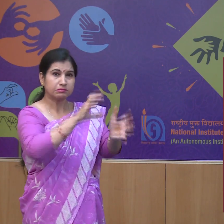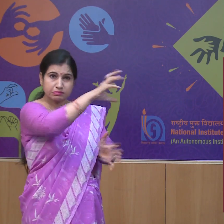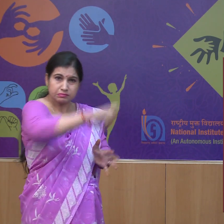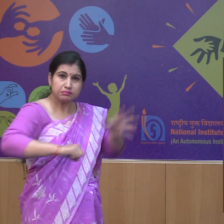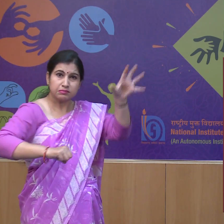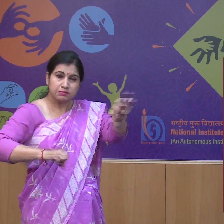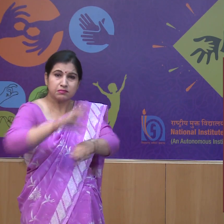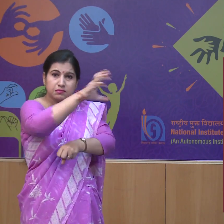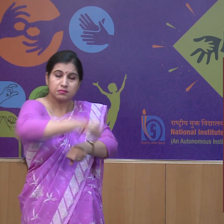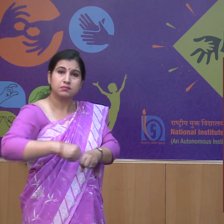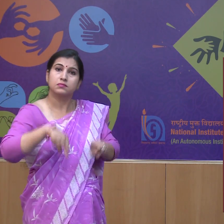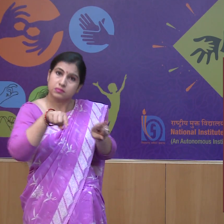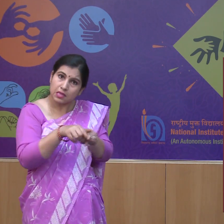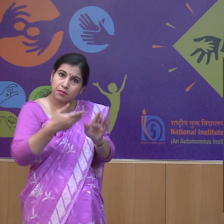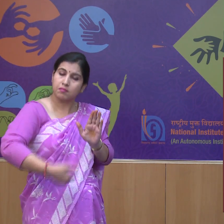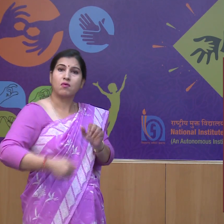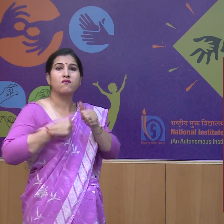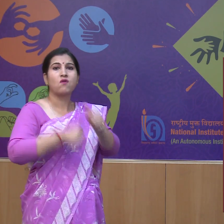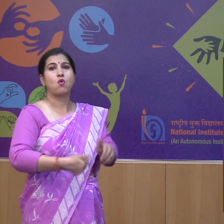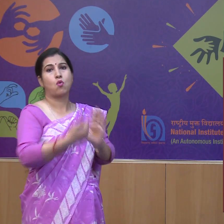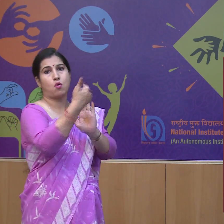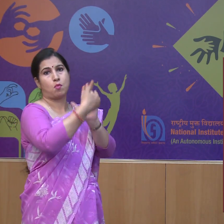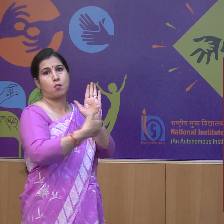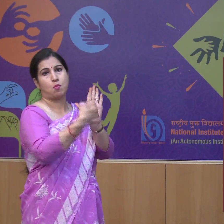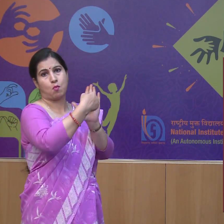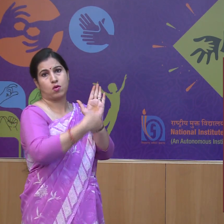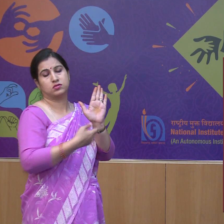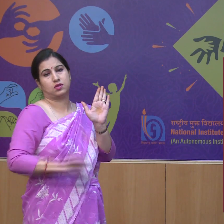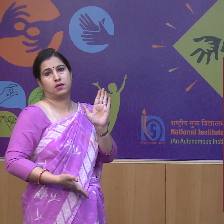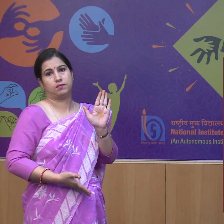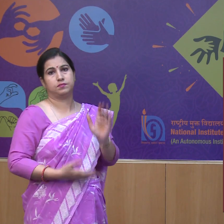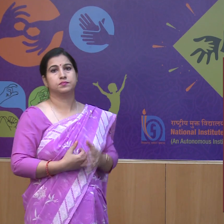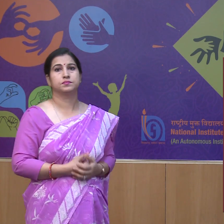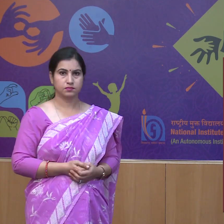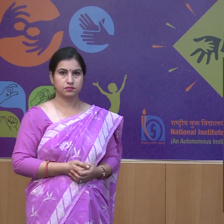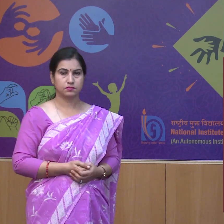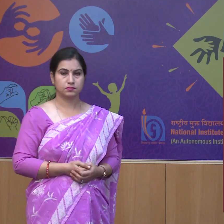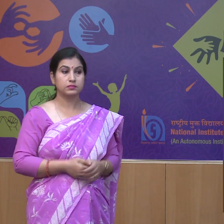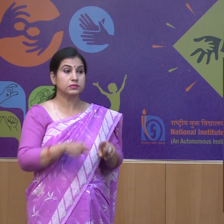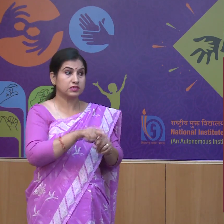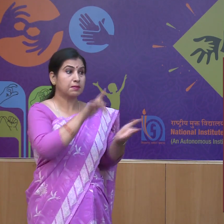Indian states due to this unfair policy. These places were